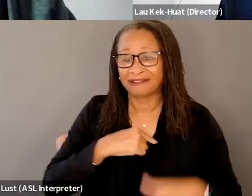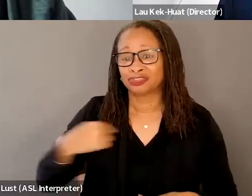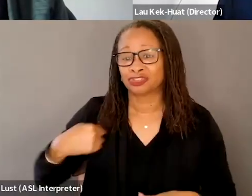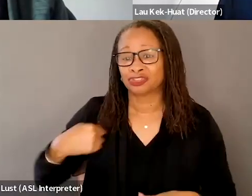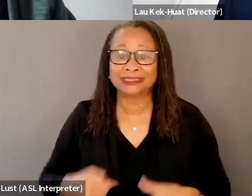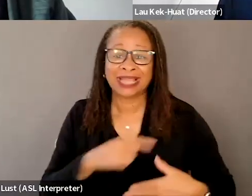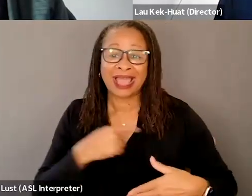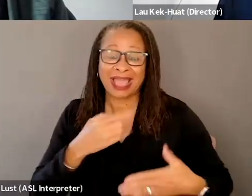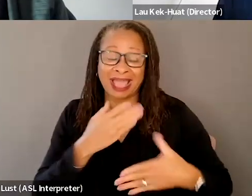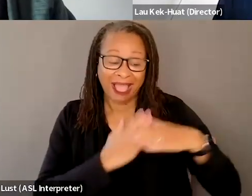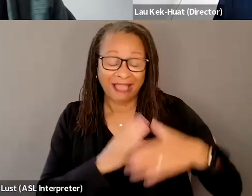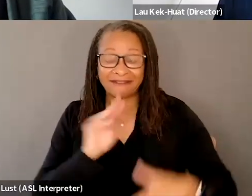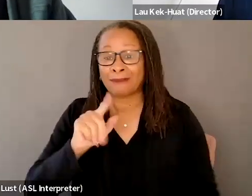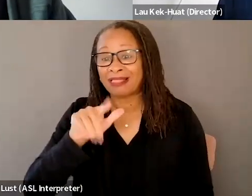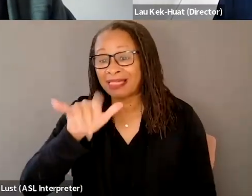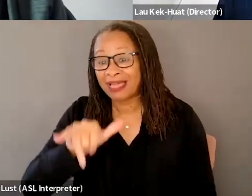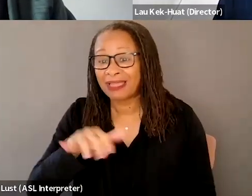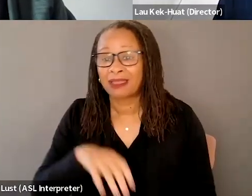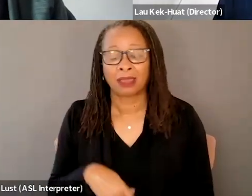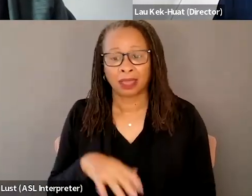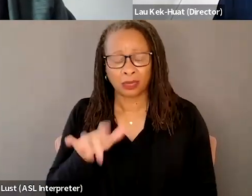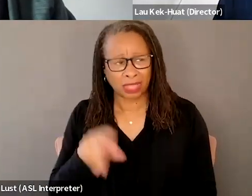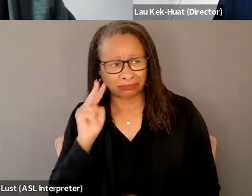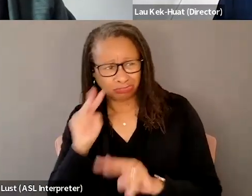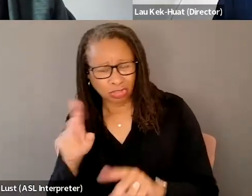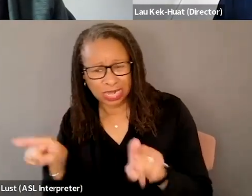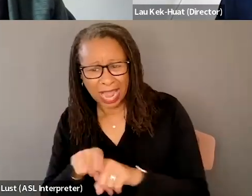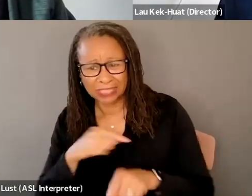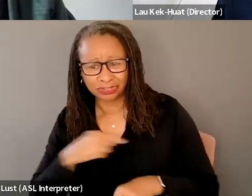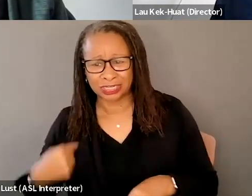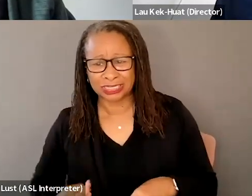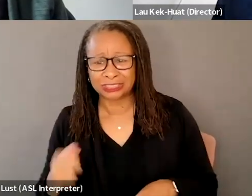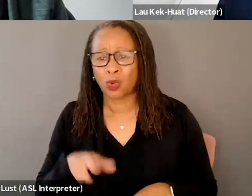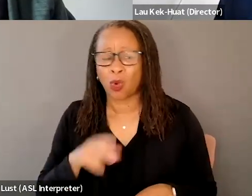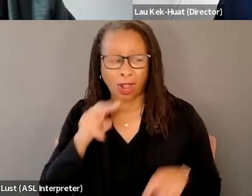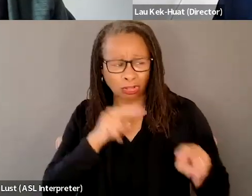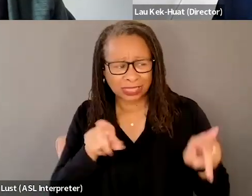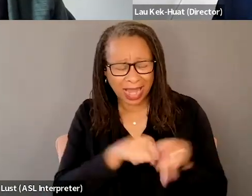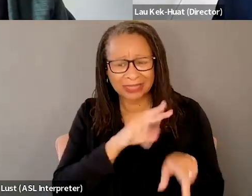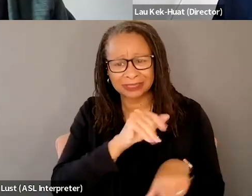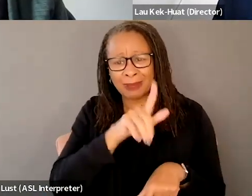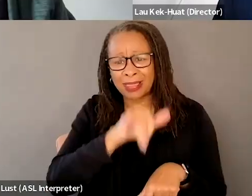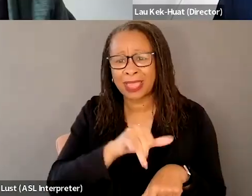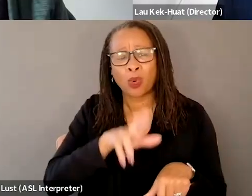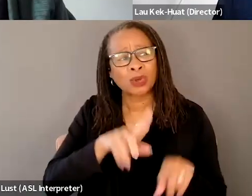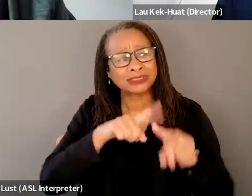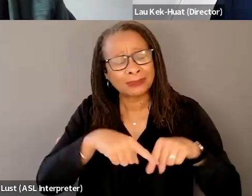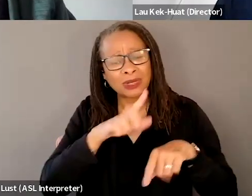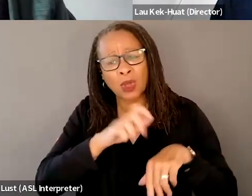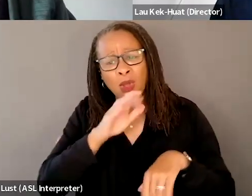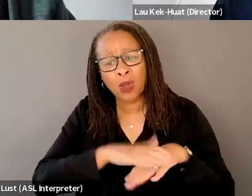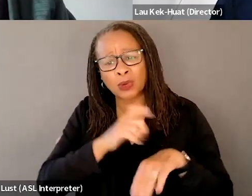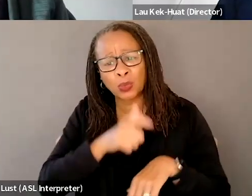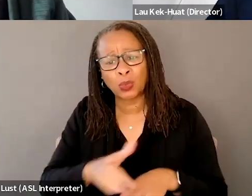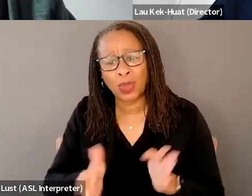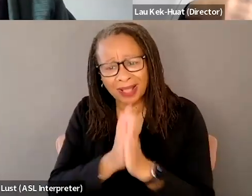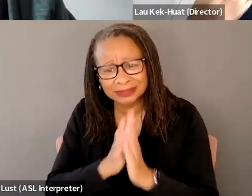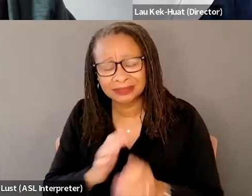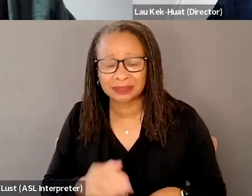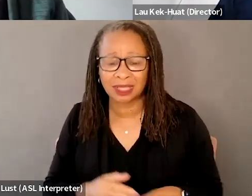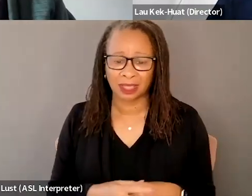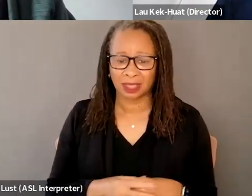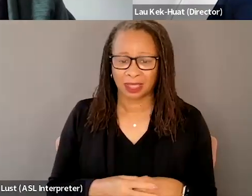or were they treated like Chinese or like Malays, or did it depend on who it was? Yes, because